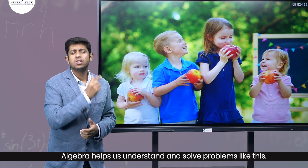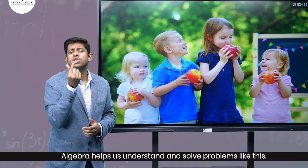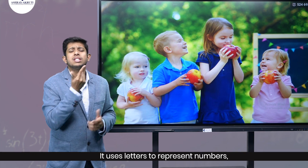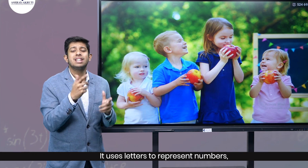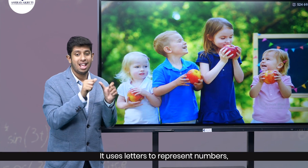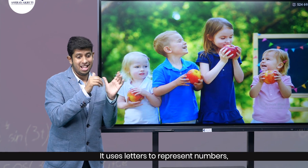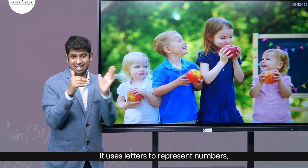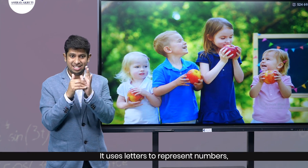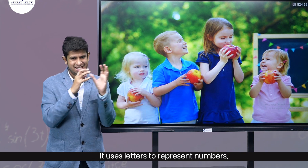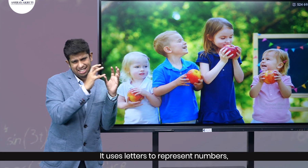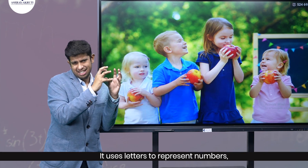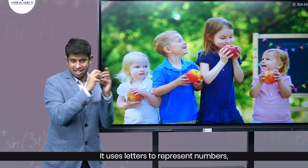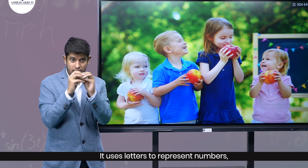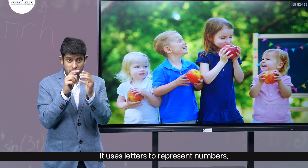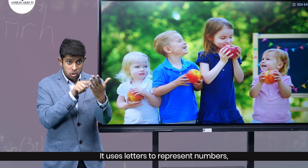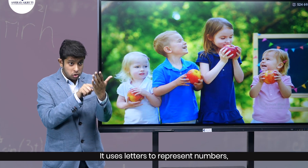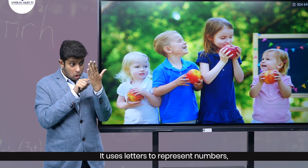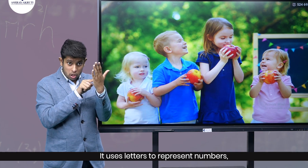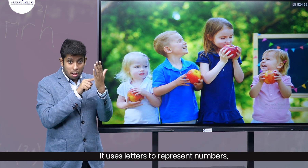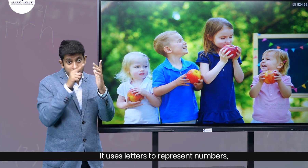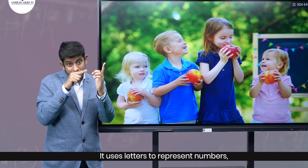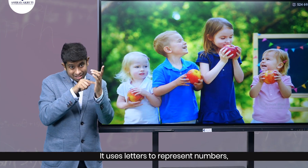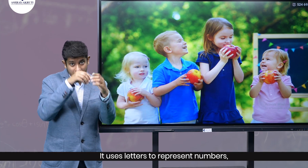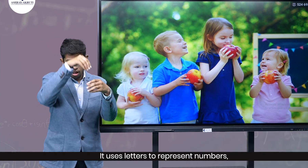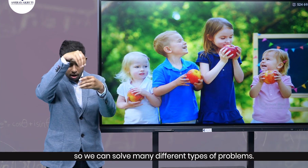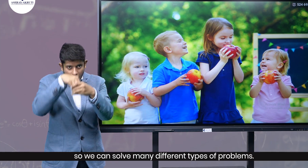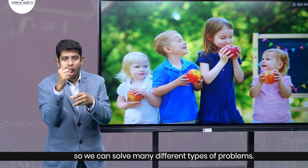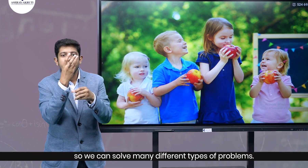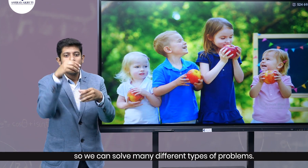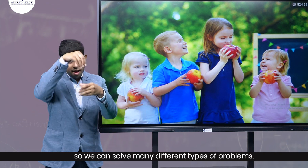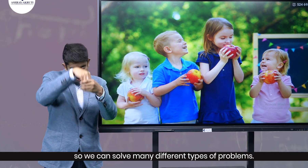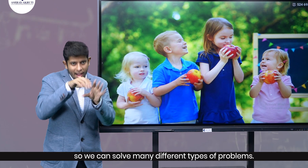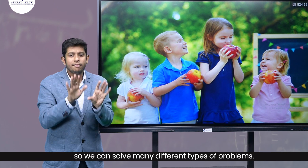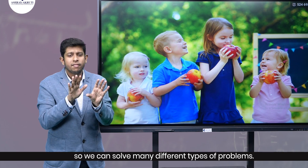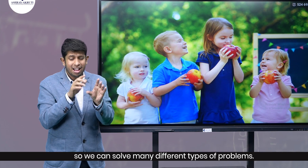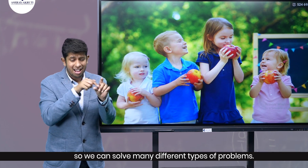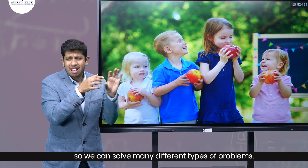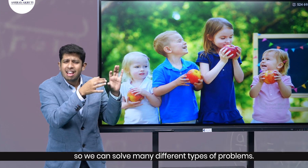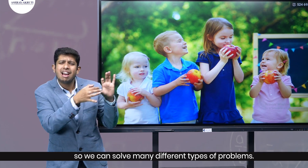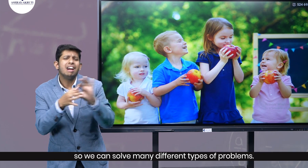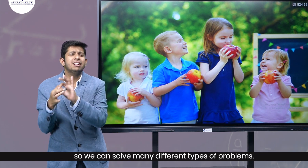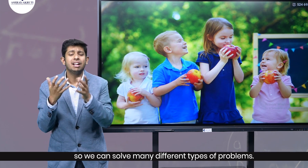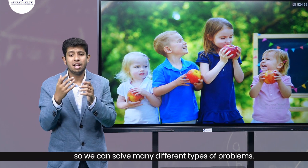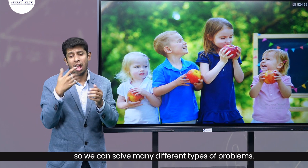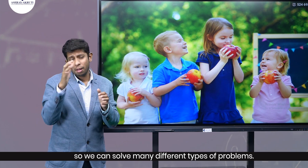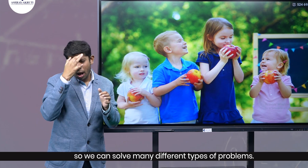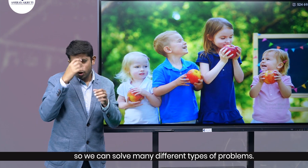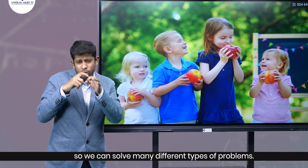It uses letters to represent numbers, so we can solve many different types of problems.